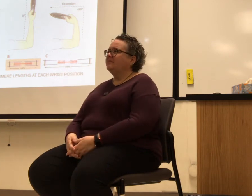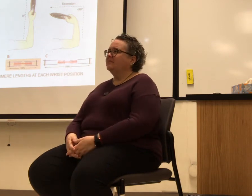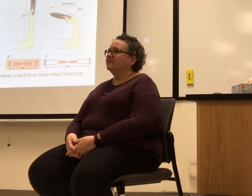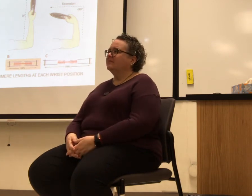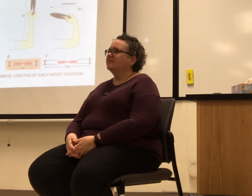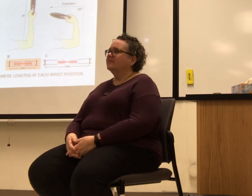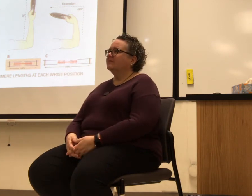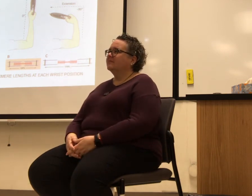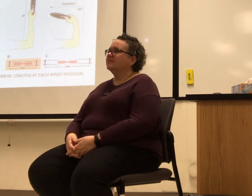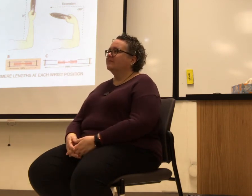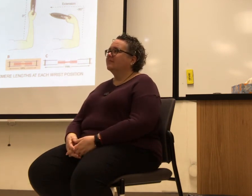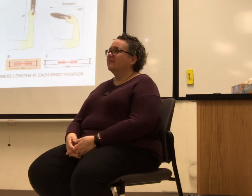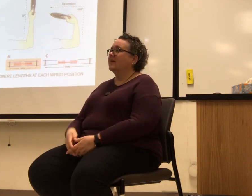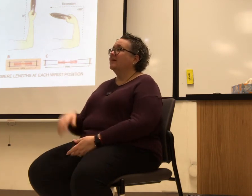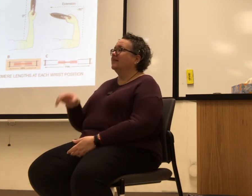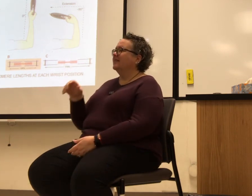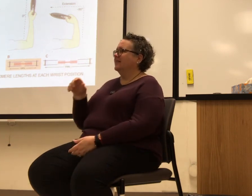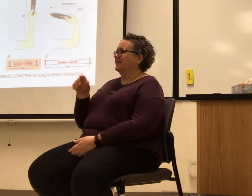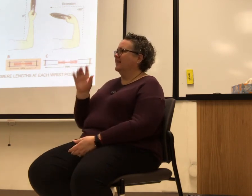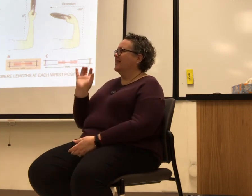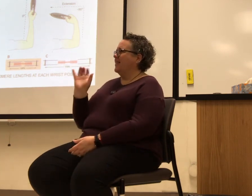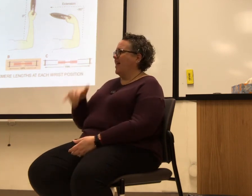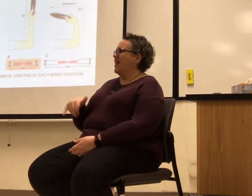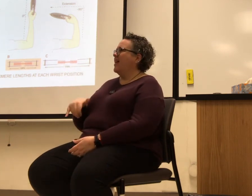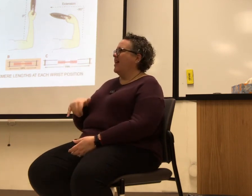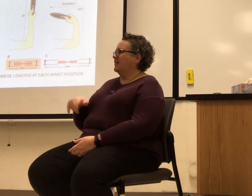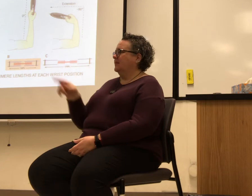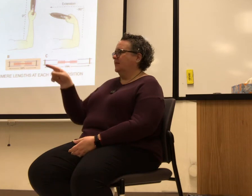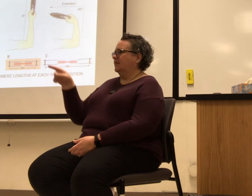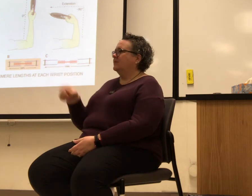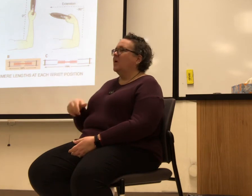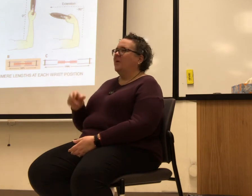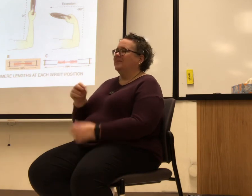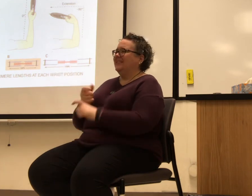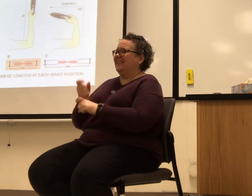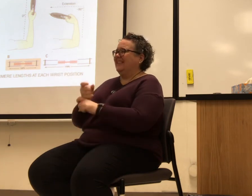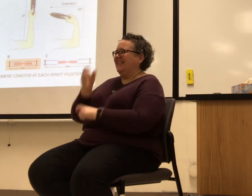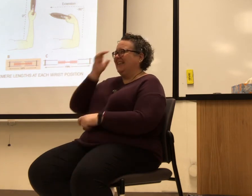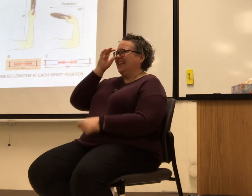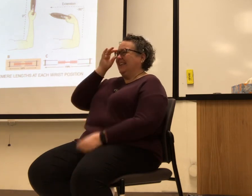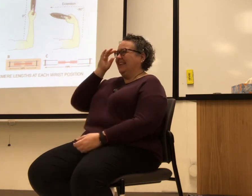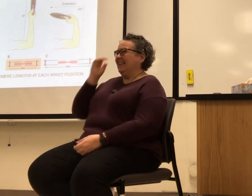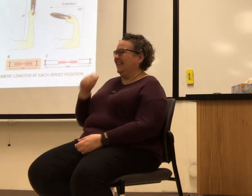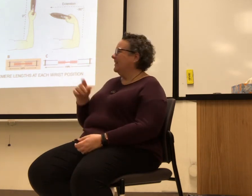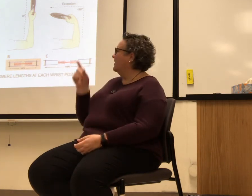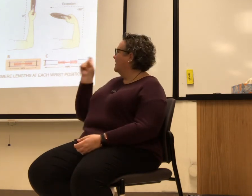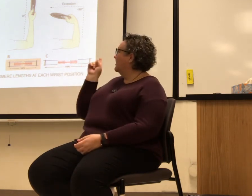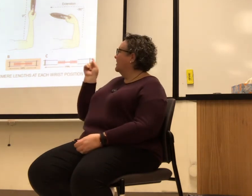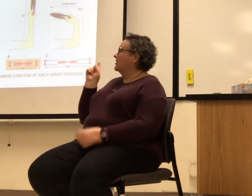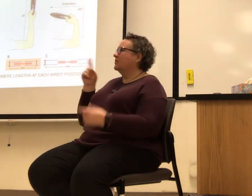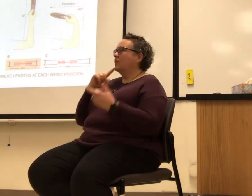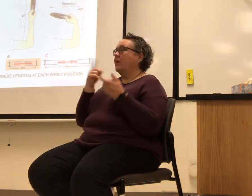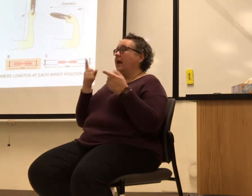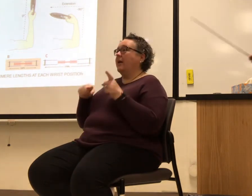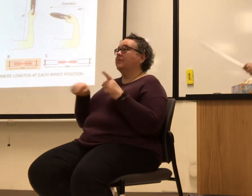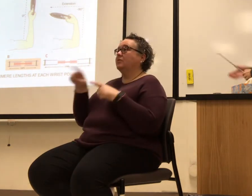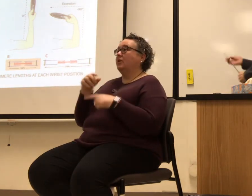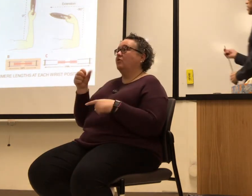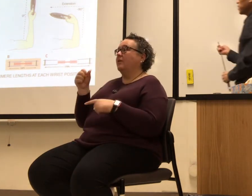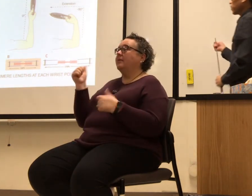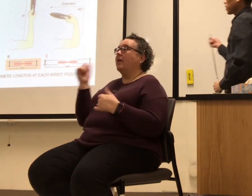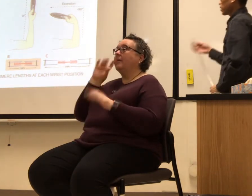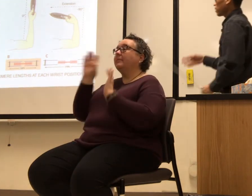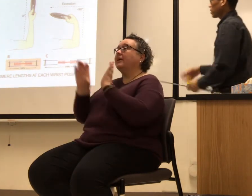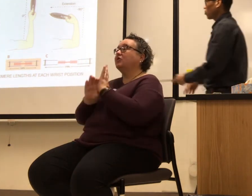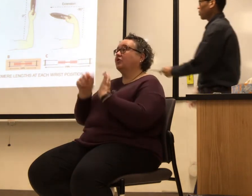is length, tension, relationship. We talked about this last time. This is kind of how it comes into fruition when you grip. Now, the illustration